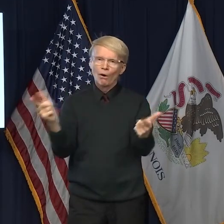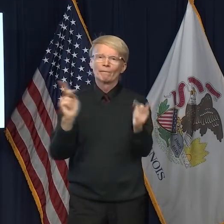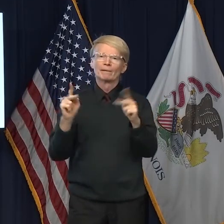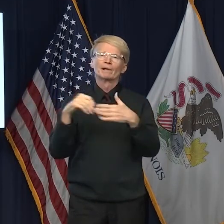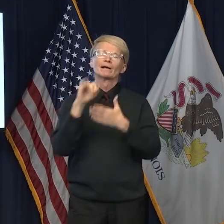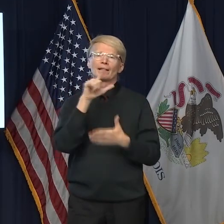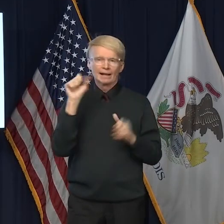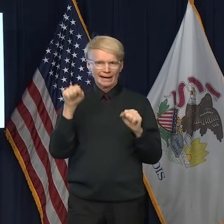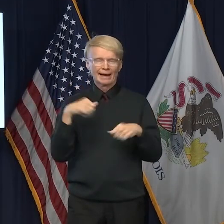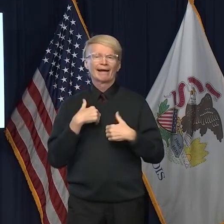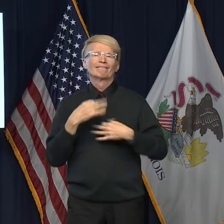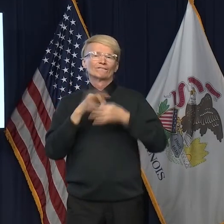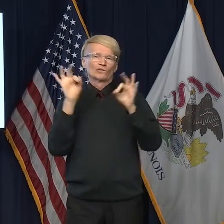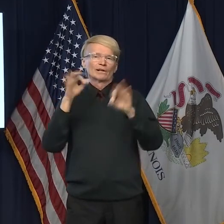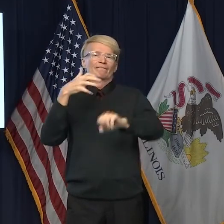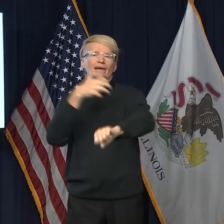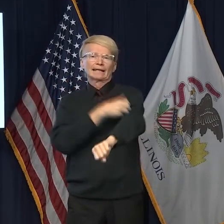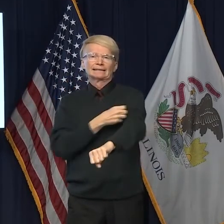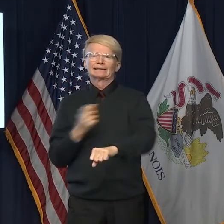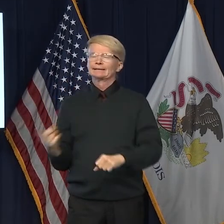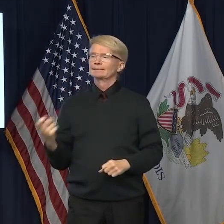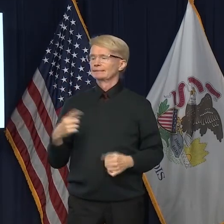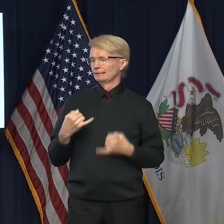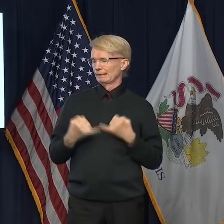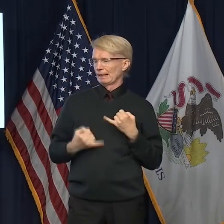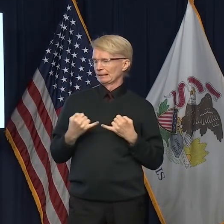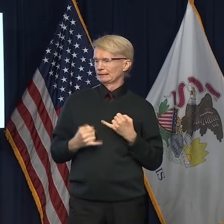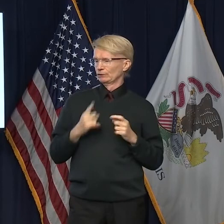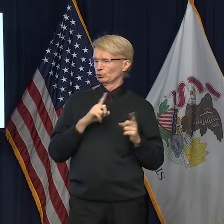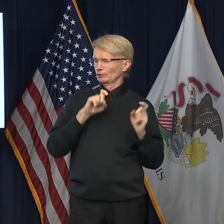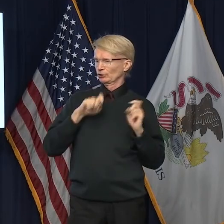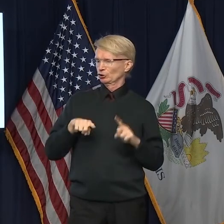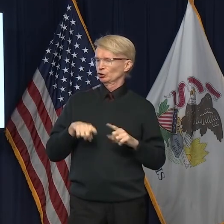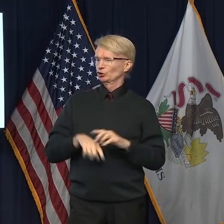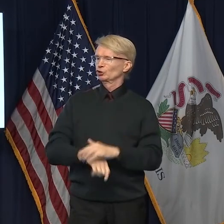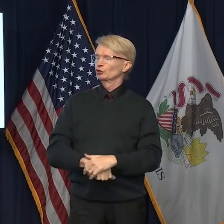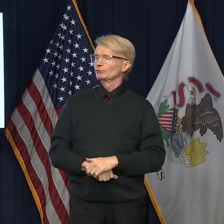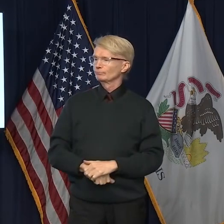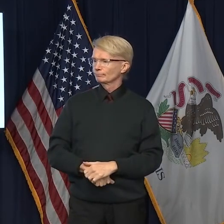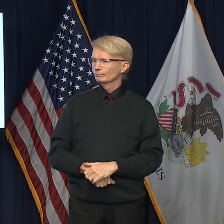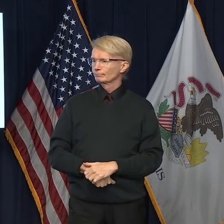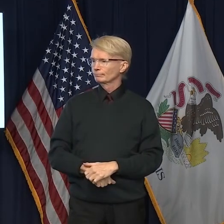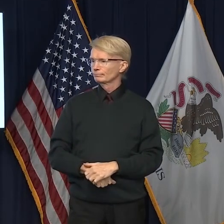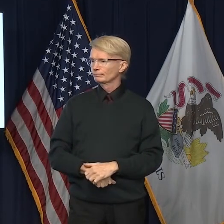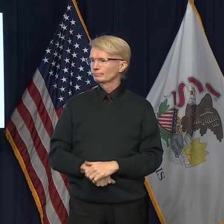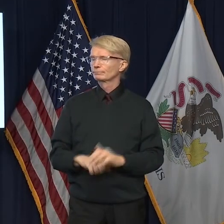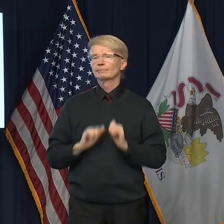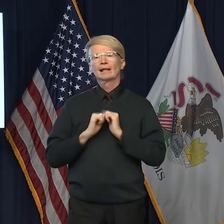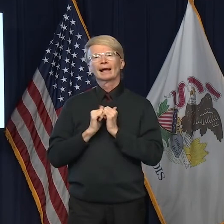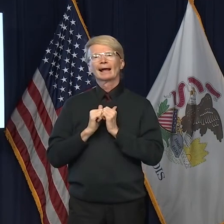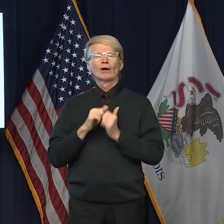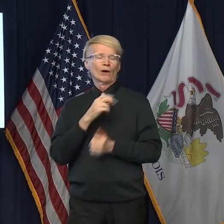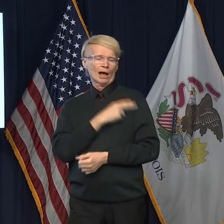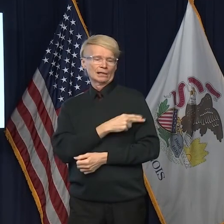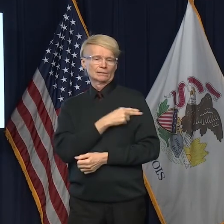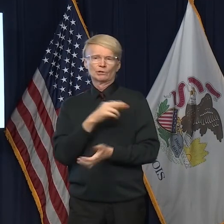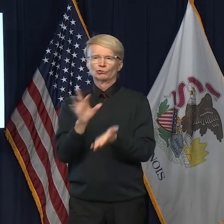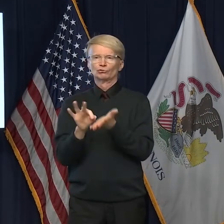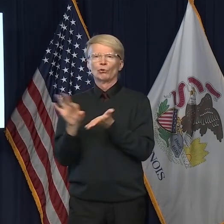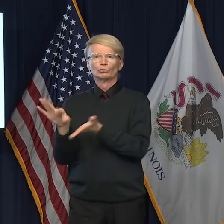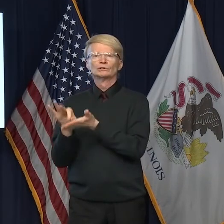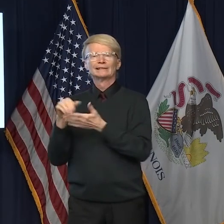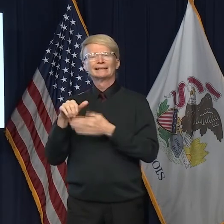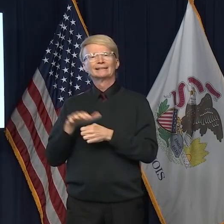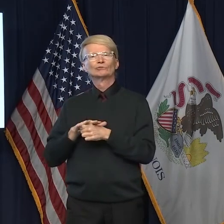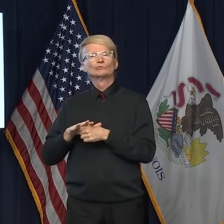free vaccine. Marnie Pike at the Daily Herald will be our last question. How and why were the 10 hospitals chosen to receive the vaccine? I think she means the